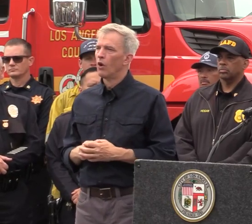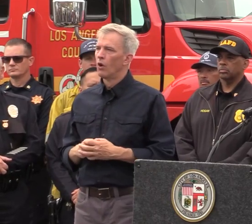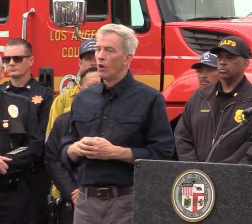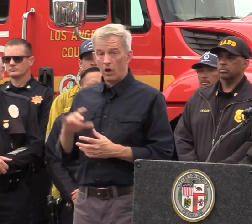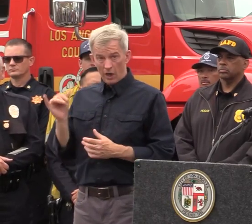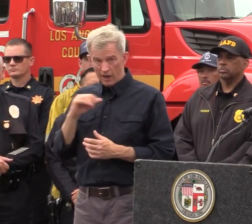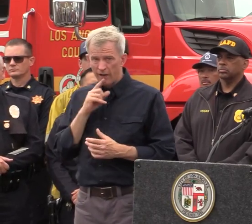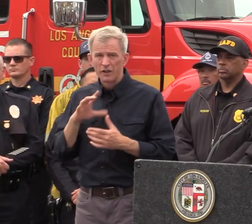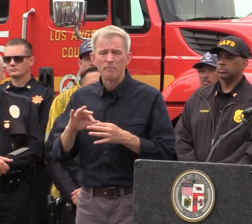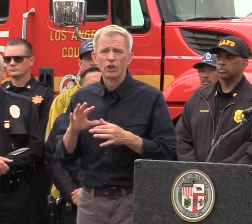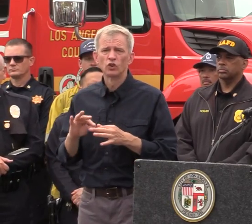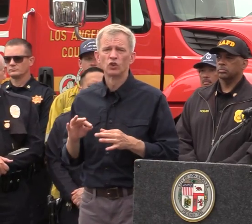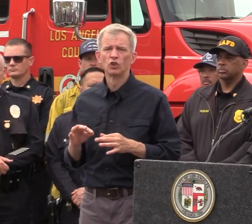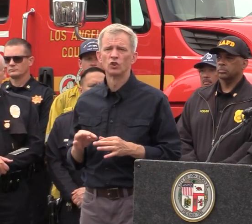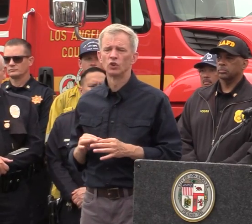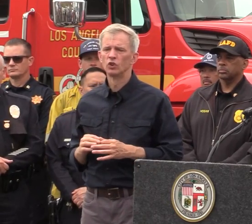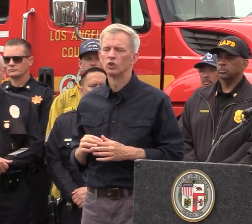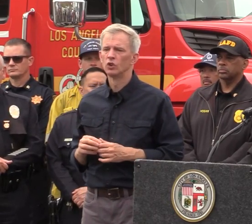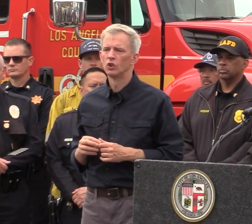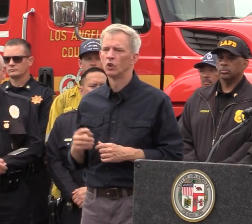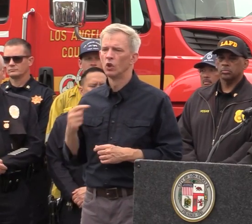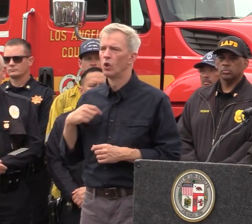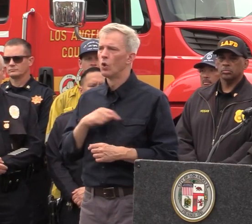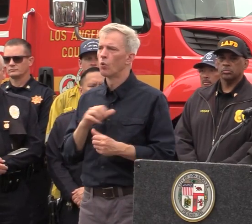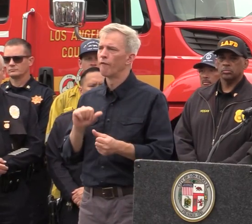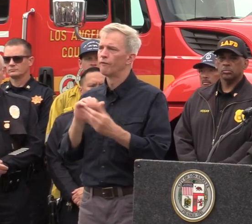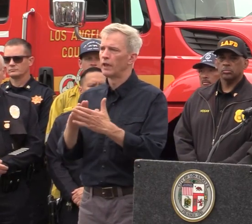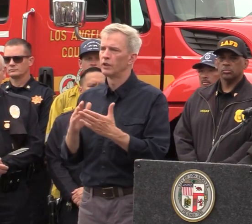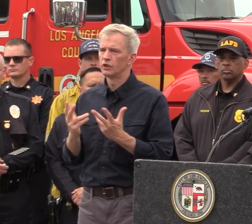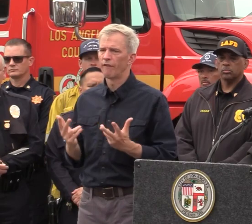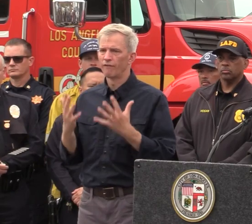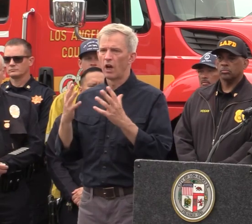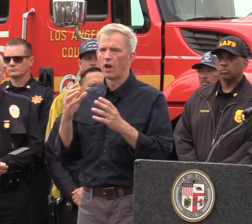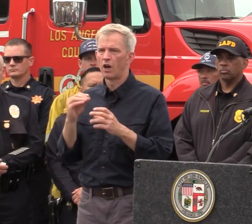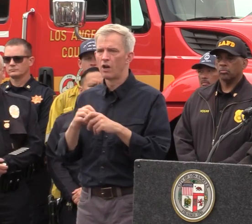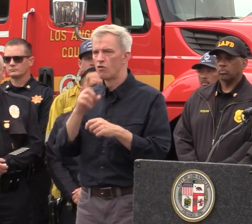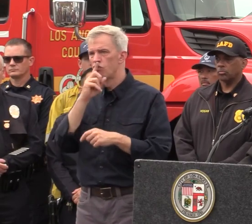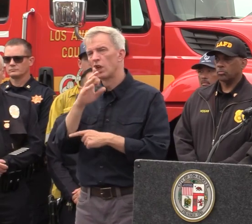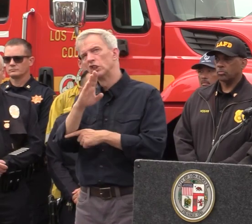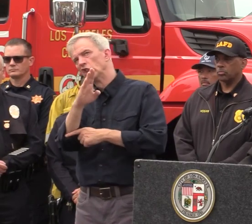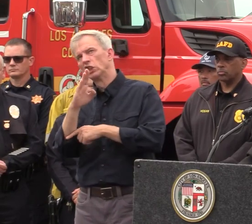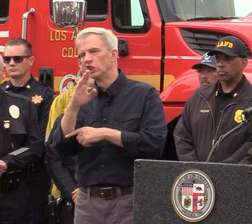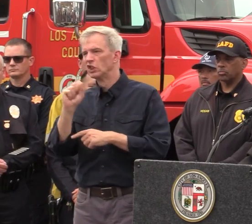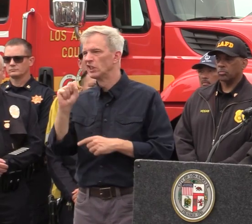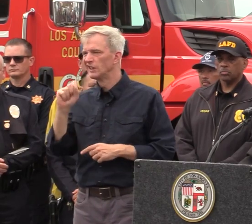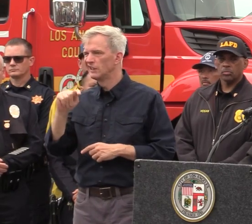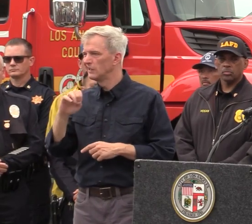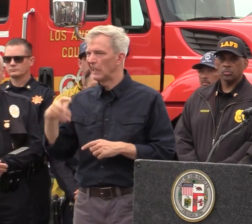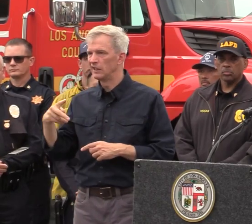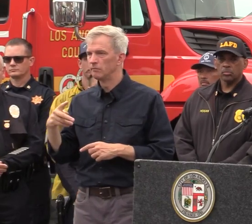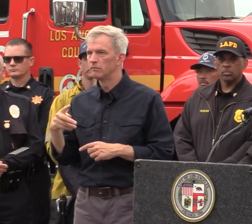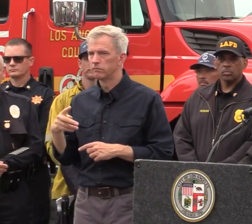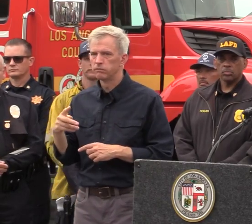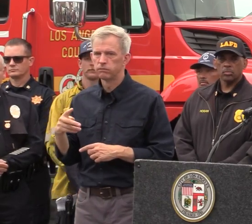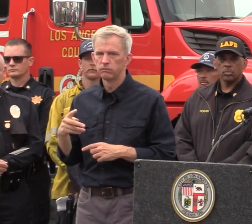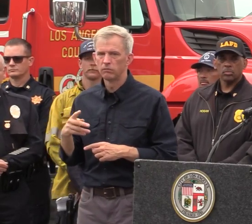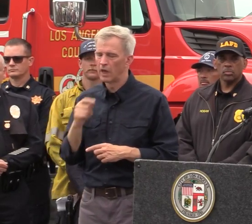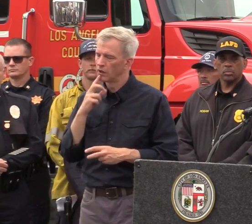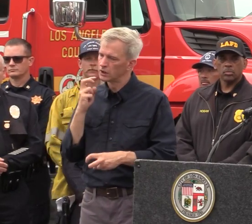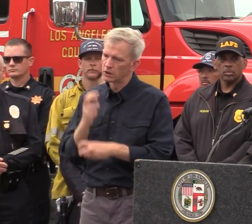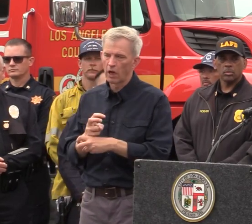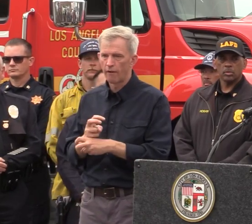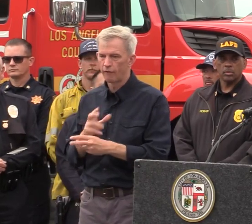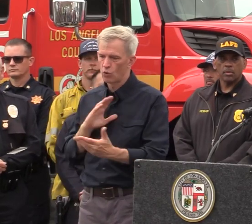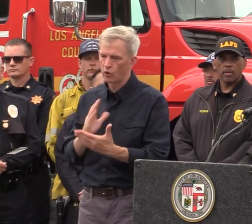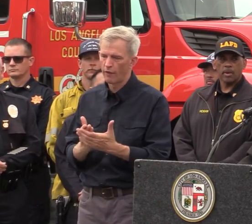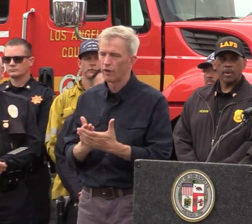mentioned, we are facing a fire in steep, rugged terrain that is difficult to access. Further, much